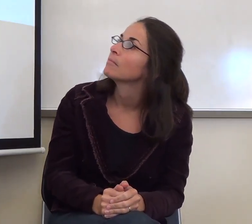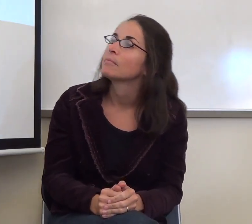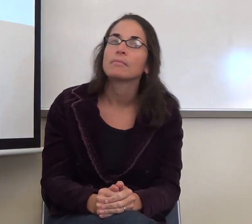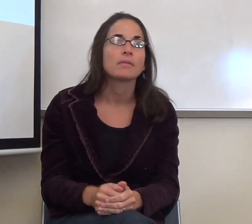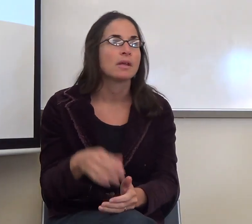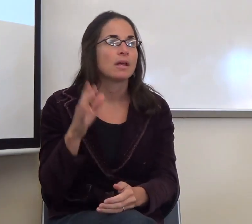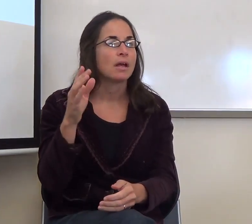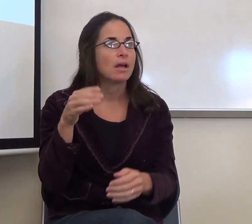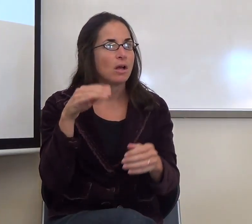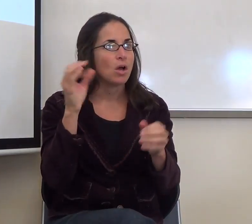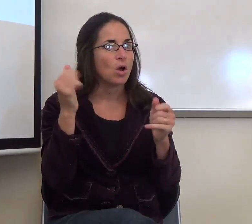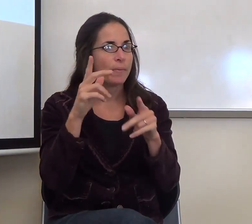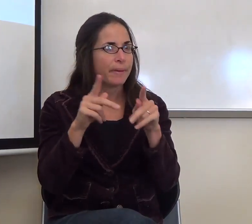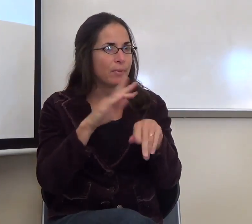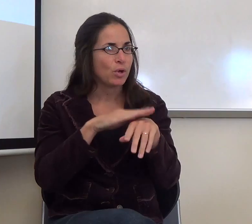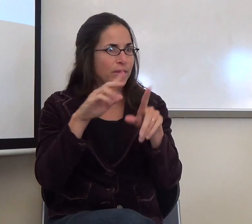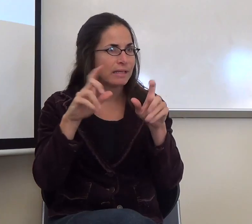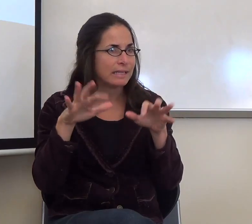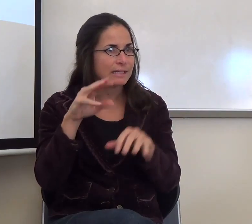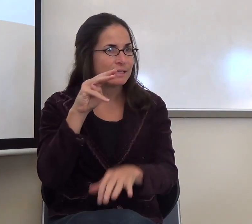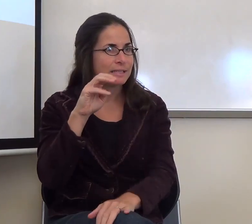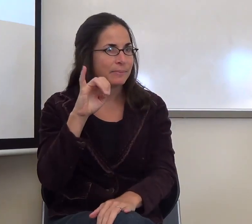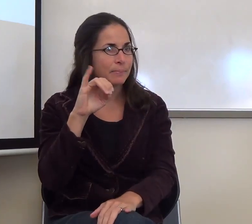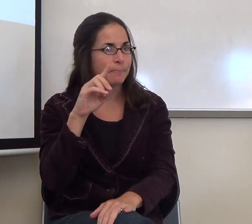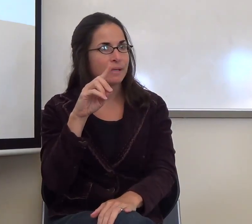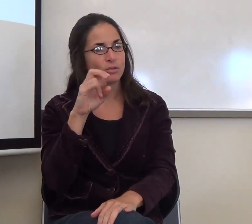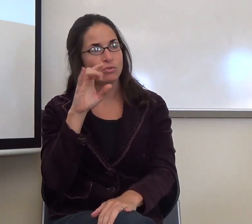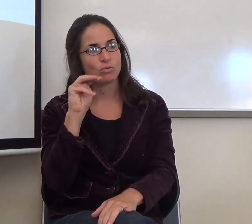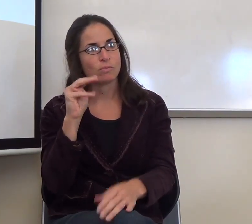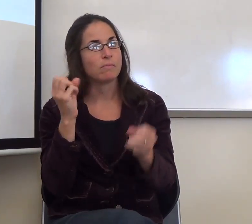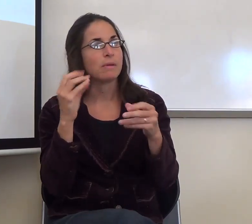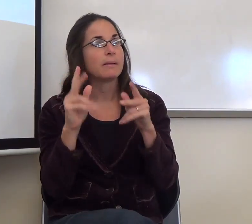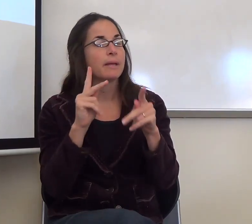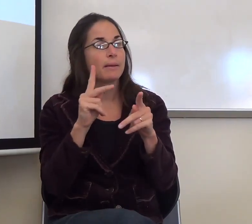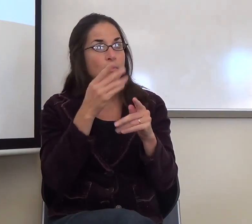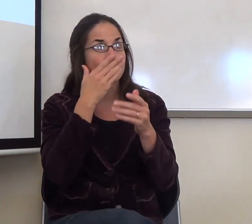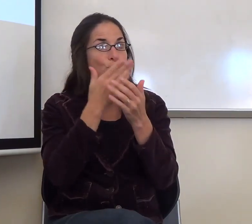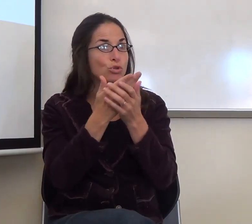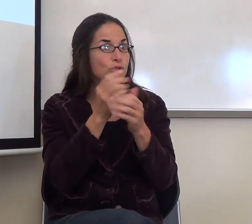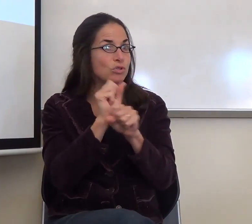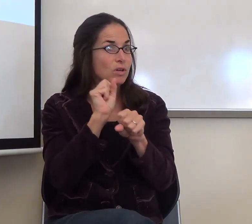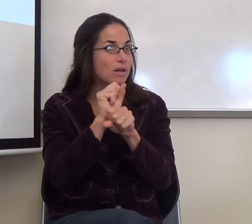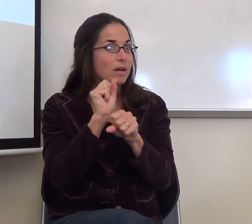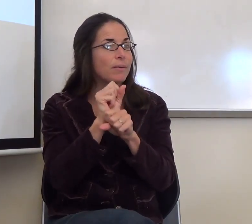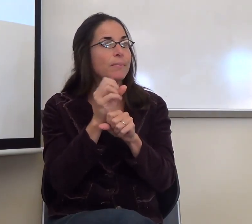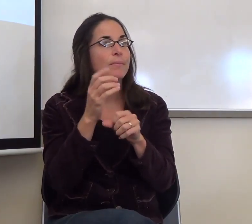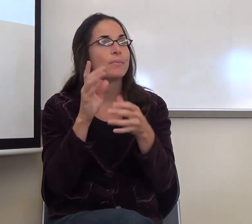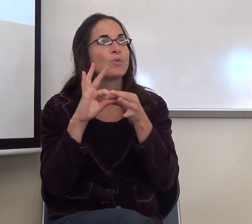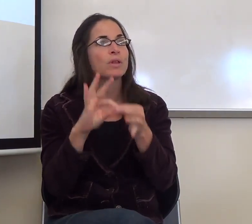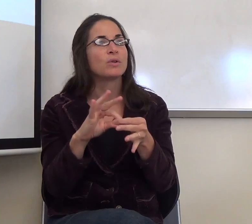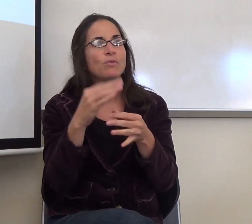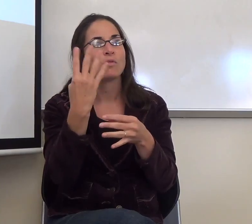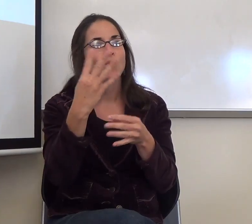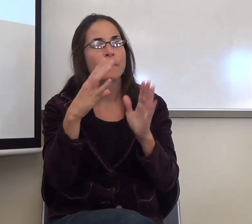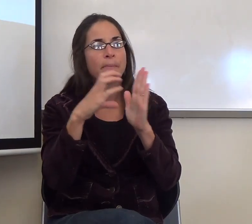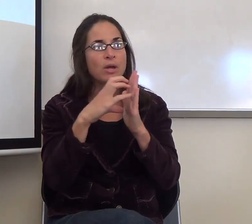the midterm, most people did a really good job of those 4 little paragraphs. The one